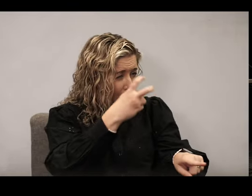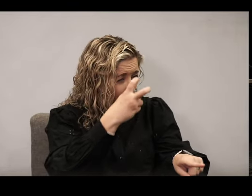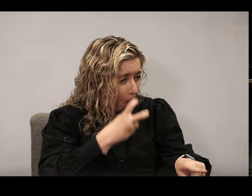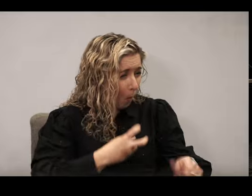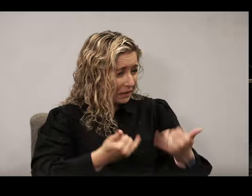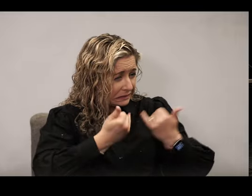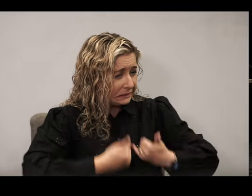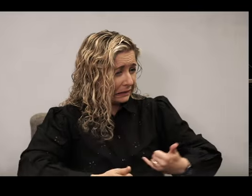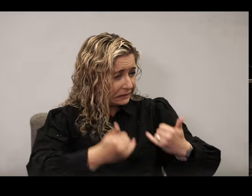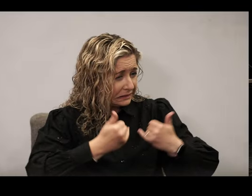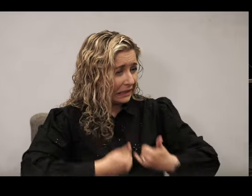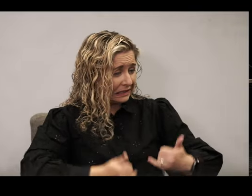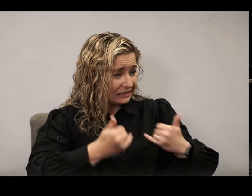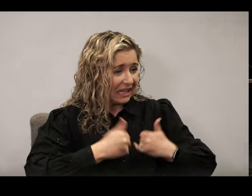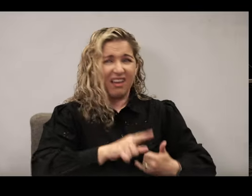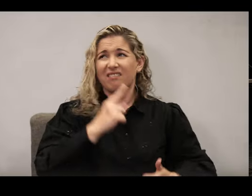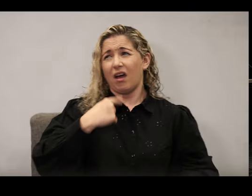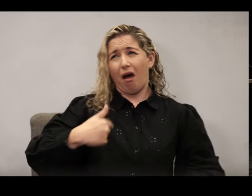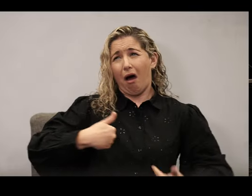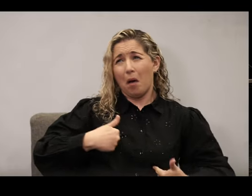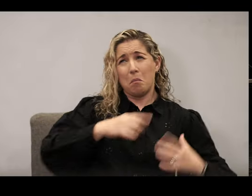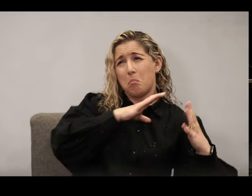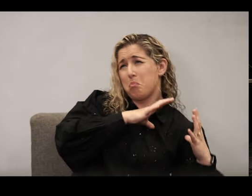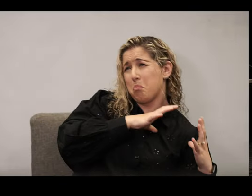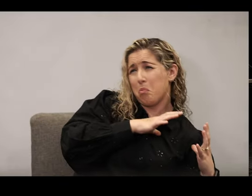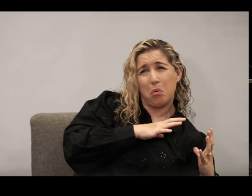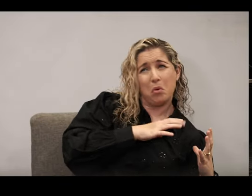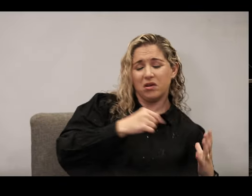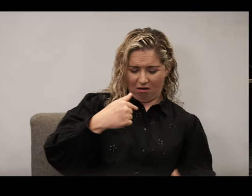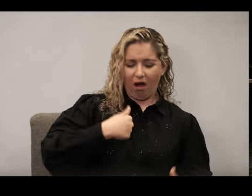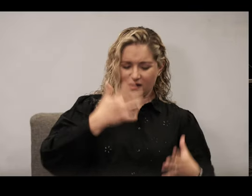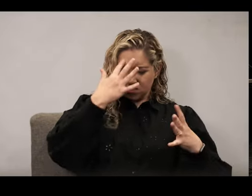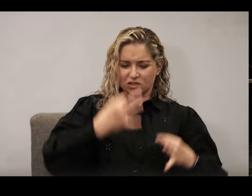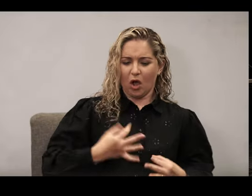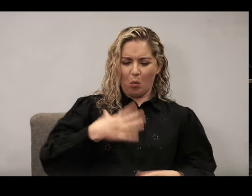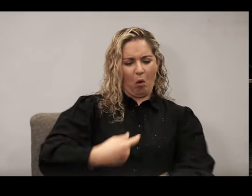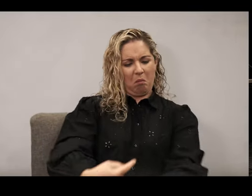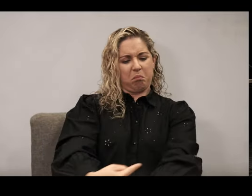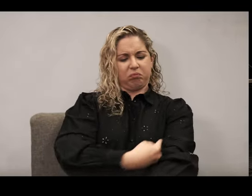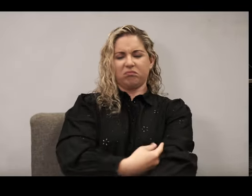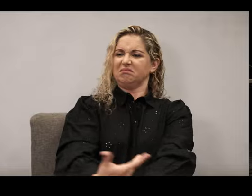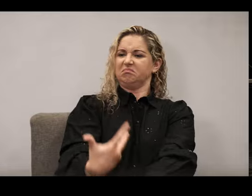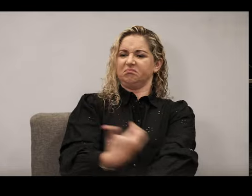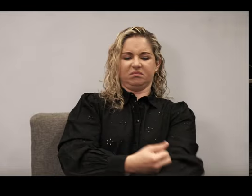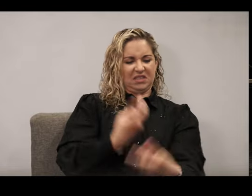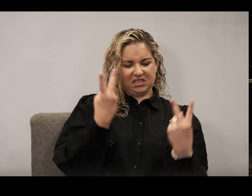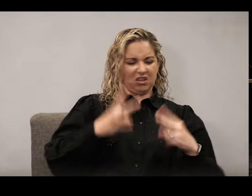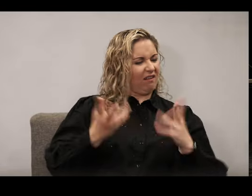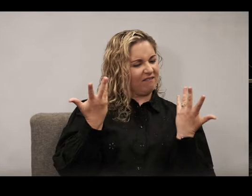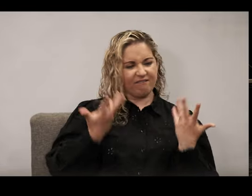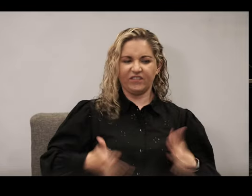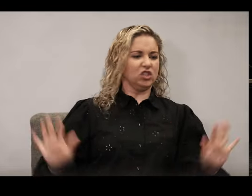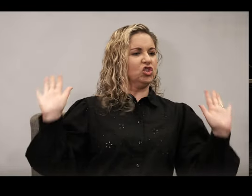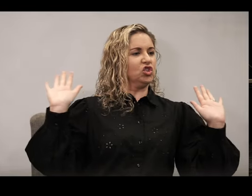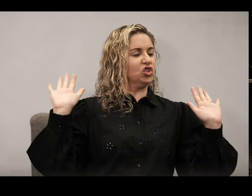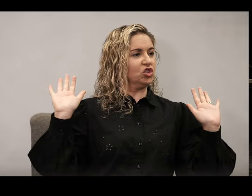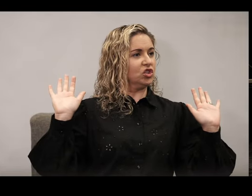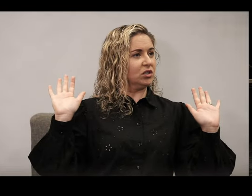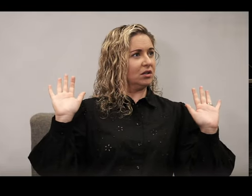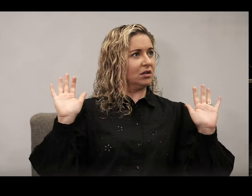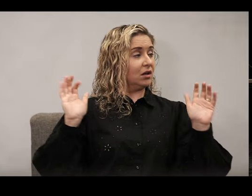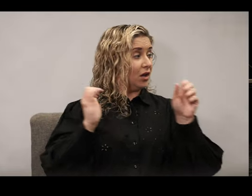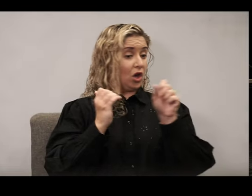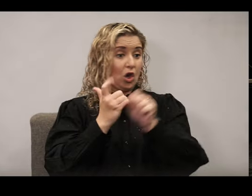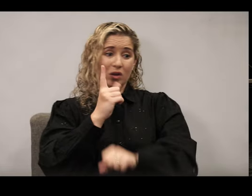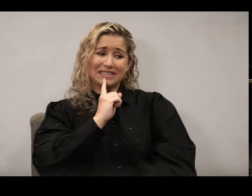they're causing difficulty to others or if they feel that they've lost meaning in life. Once you lose any sense that human life is sacred